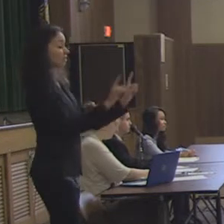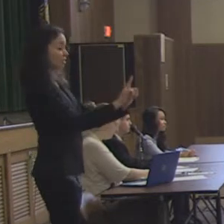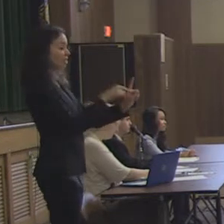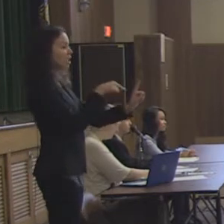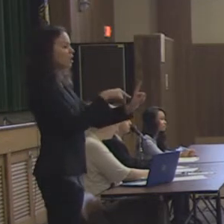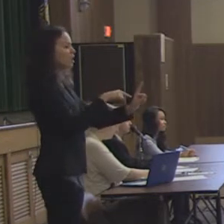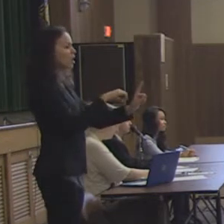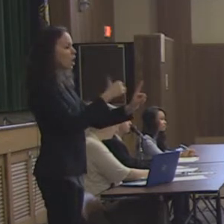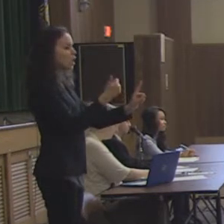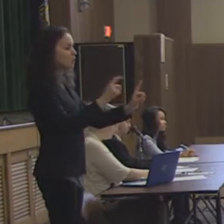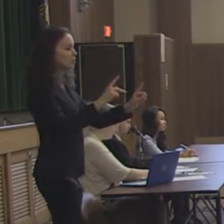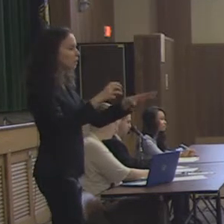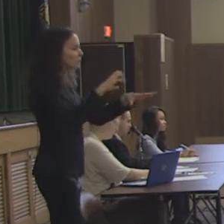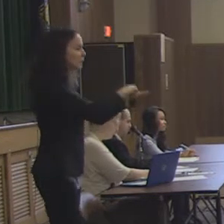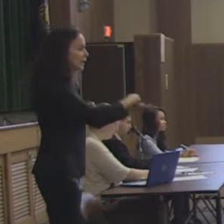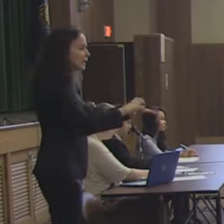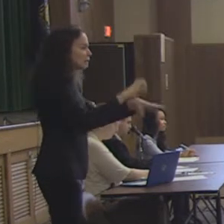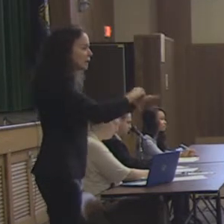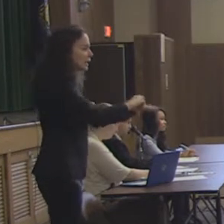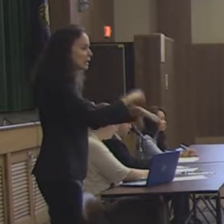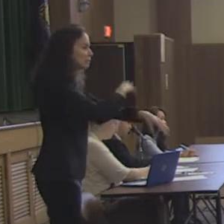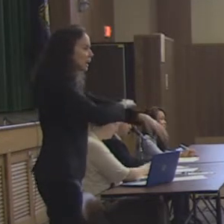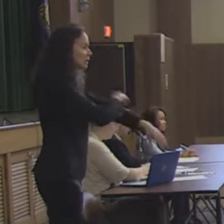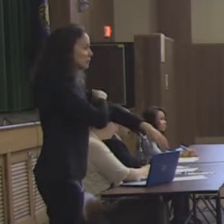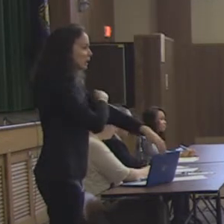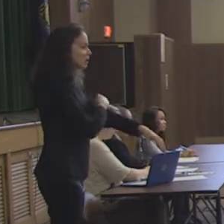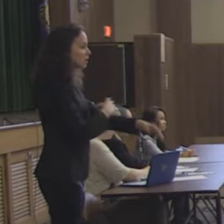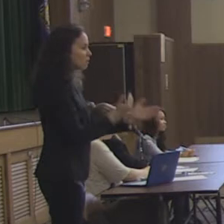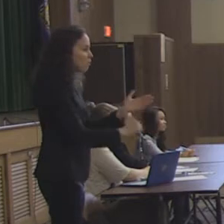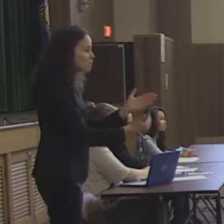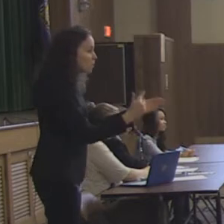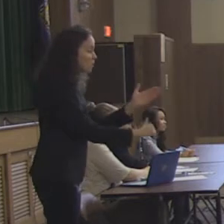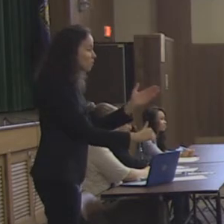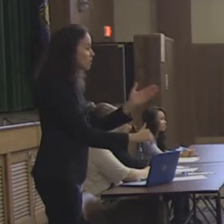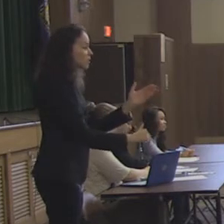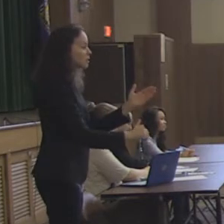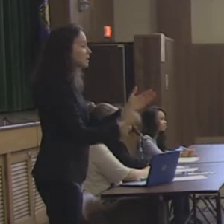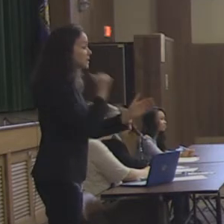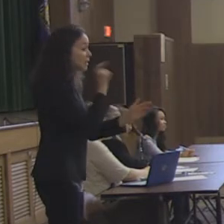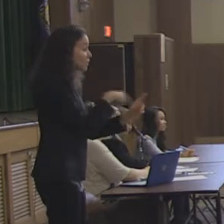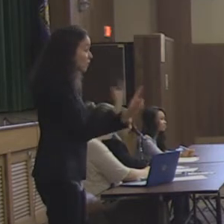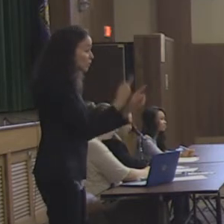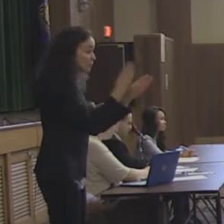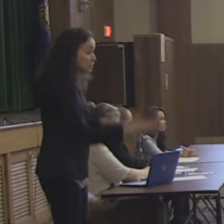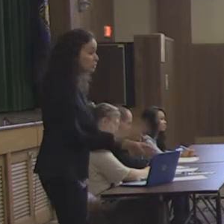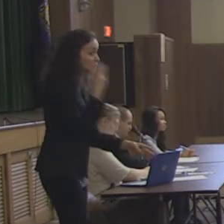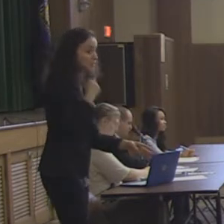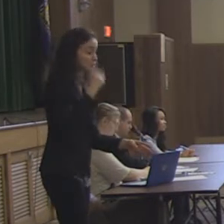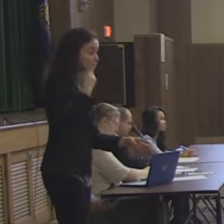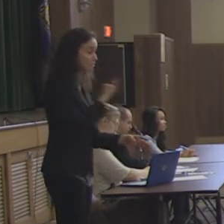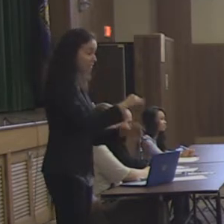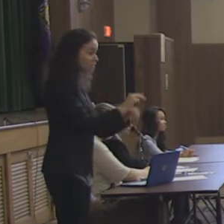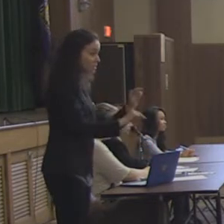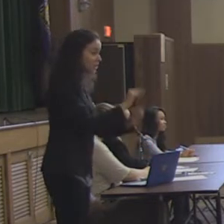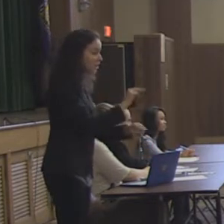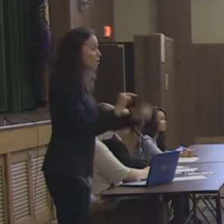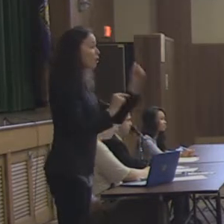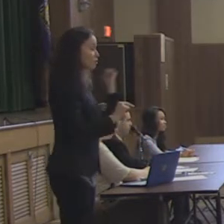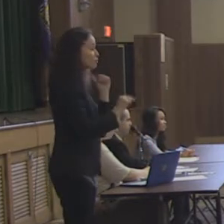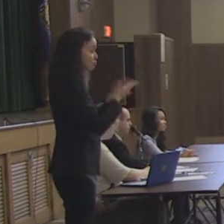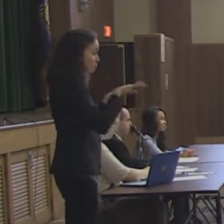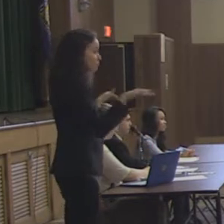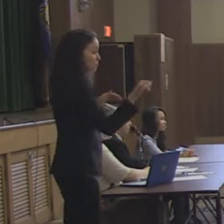being bitten repeatedly over and over. This is not the only child that has happened to. It's happened to other children out